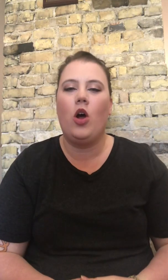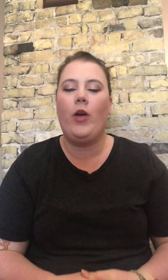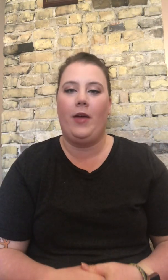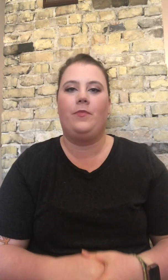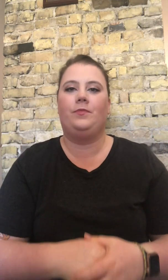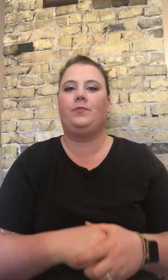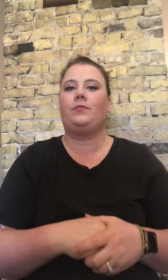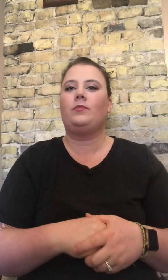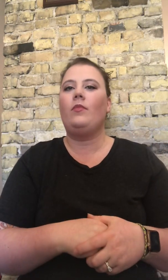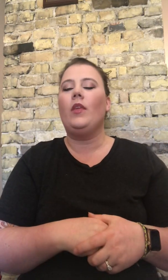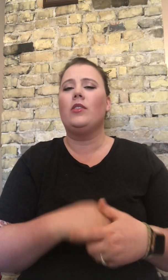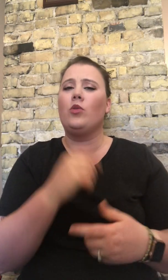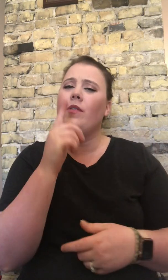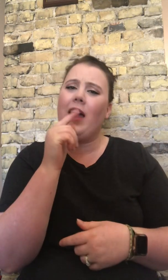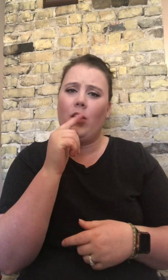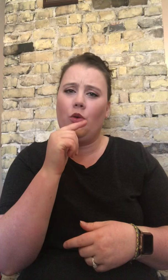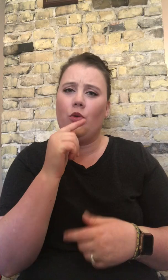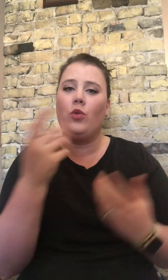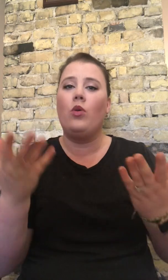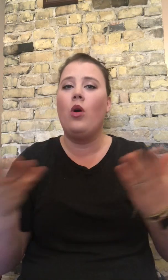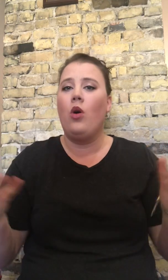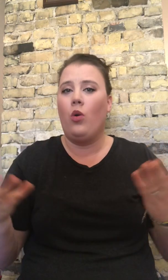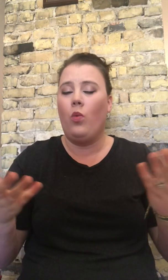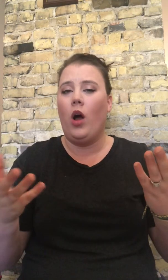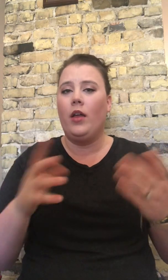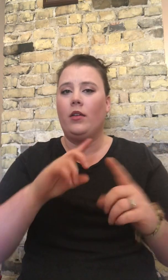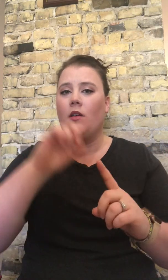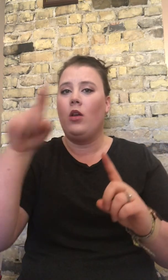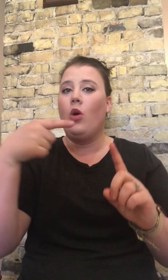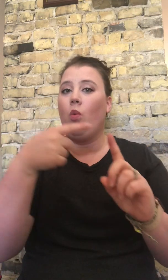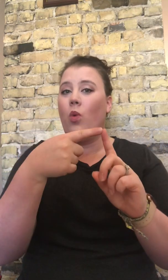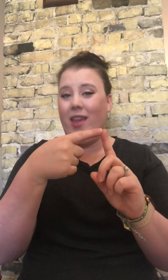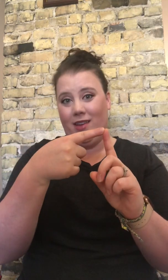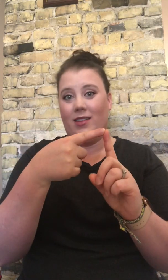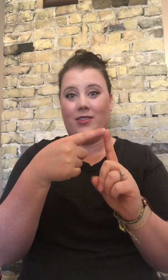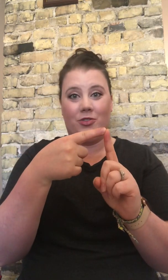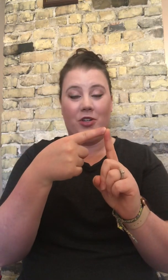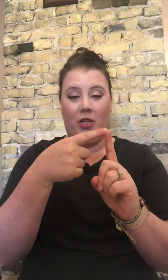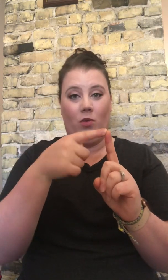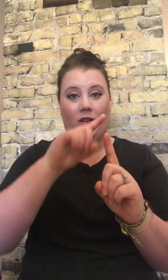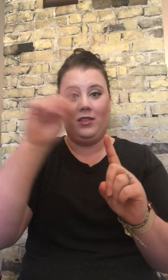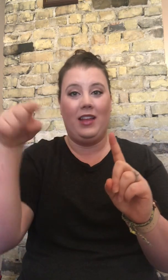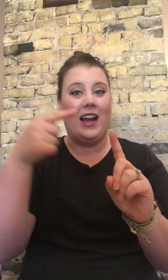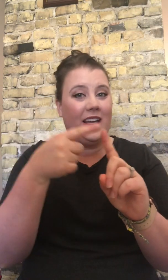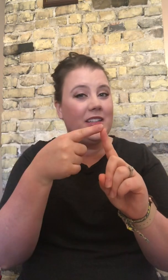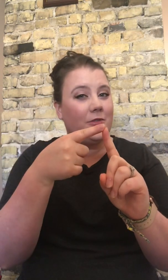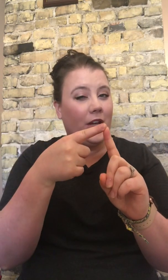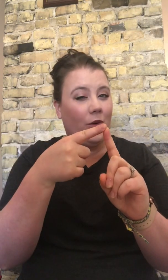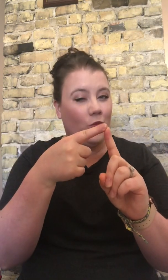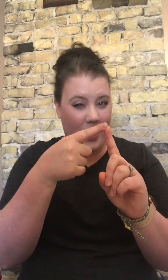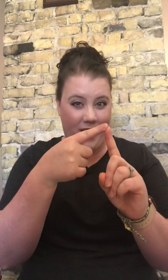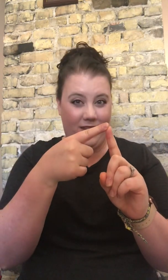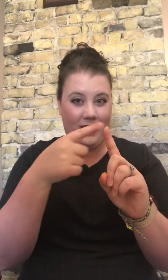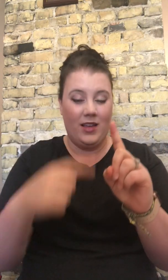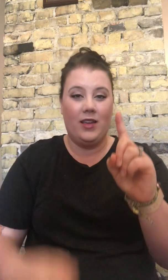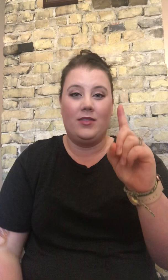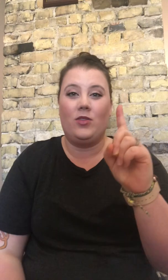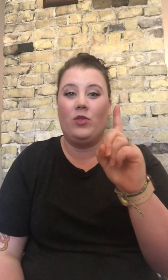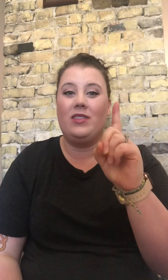Okay, so we've got who, what, when is a tricky one. A lot of kids forget when. So this is